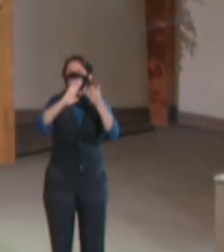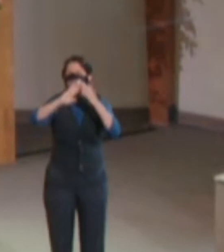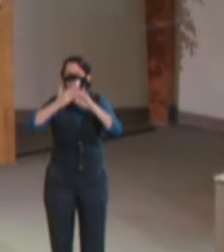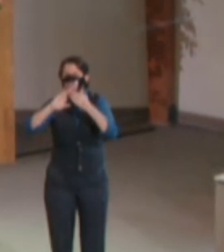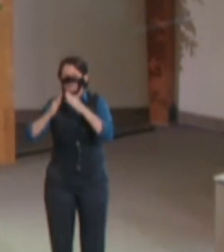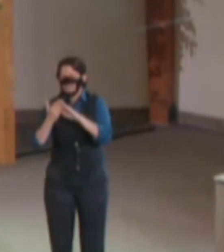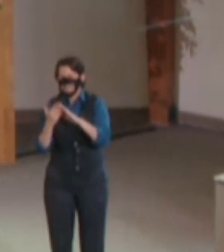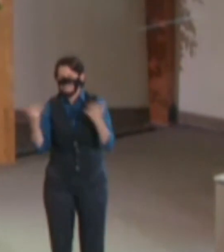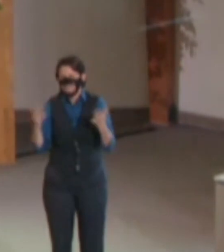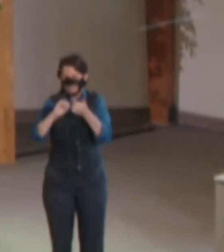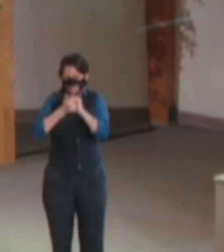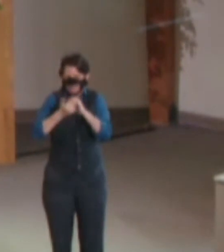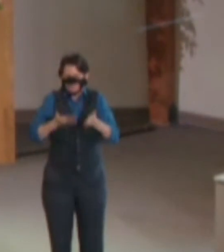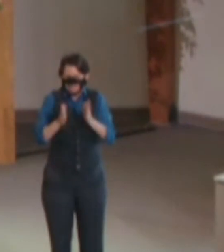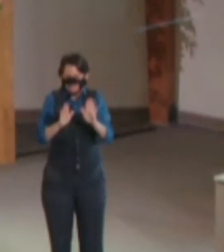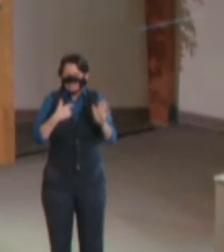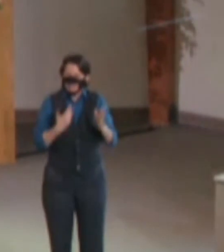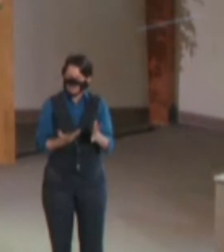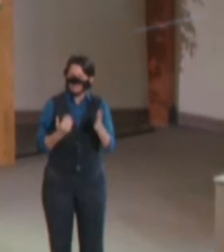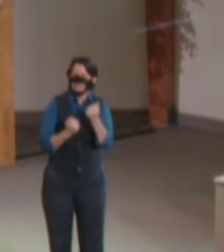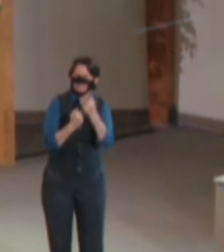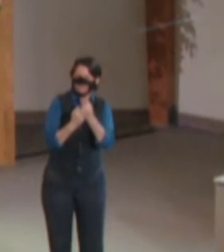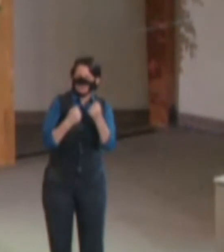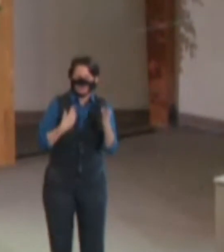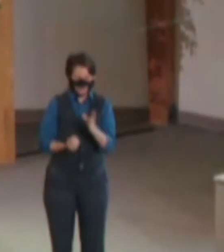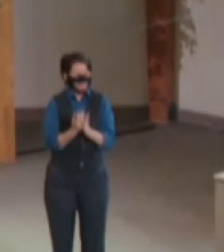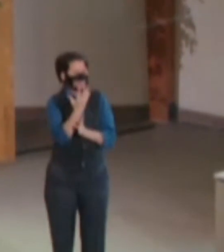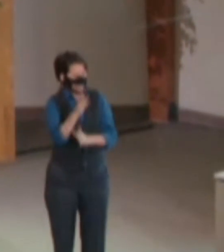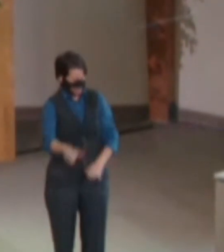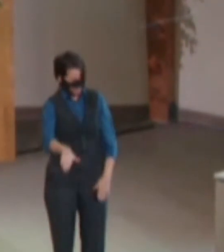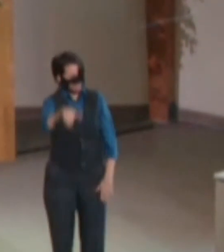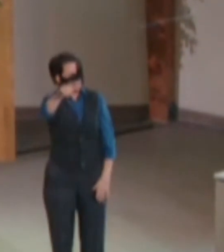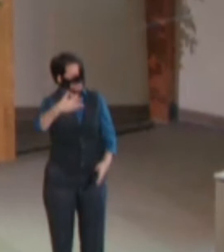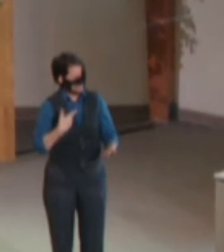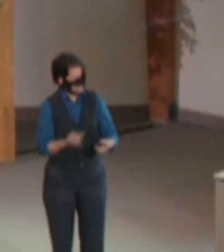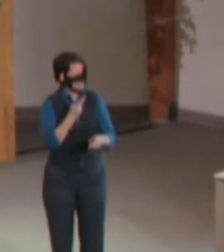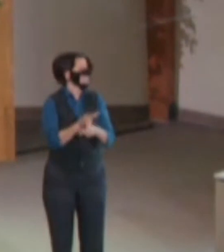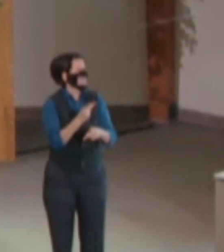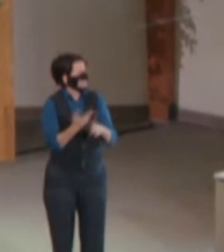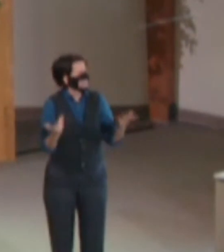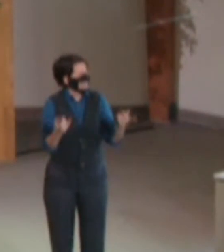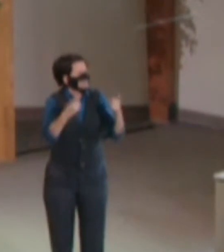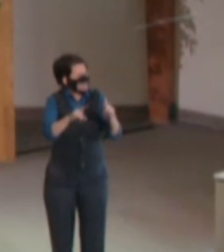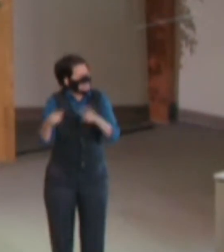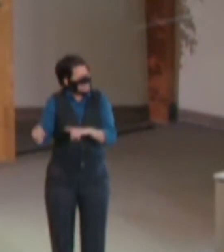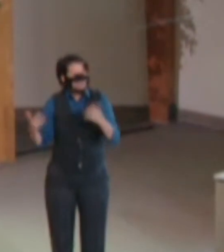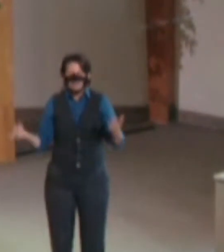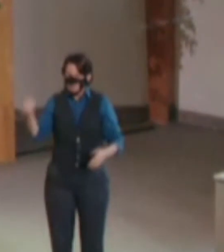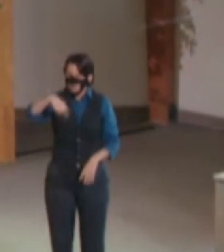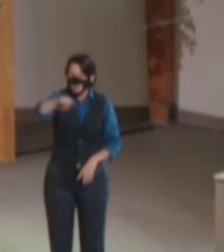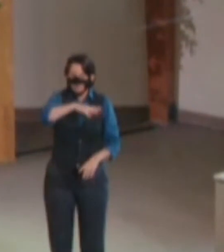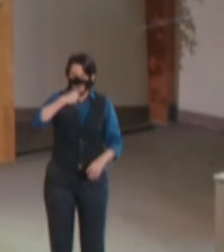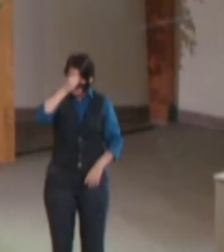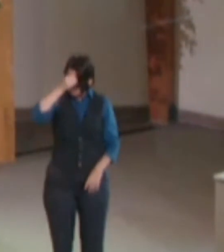community, do we allow and support the growth that's happening? You know, we're all now taking off in new ways and awakening in different